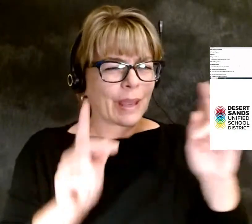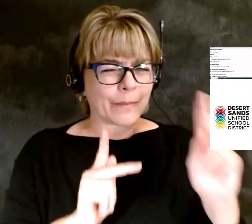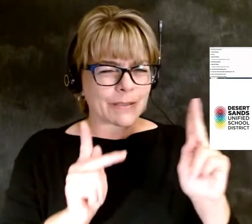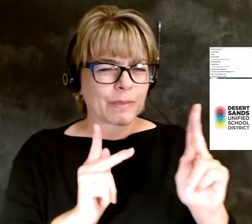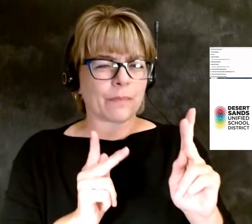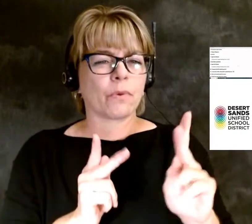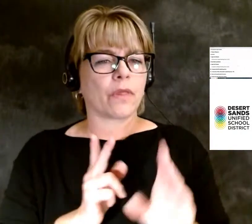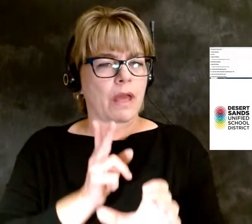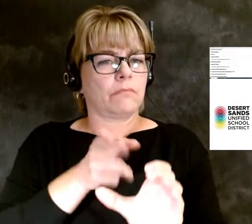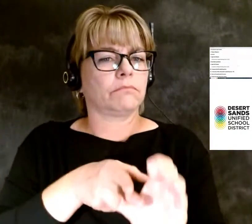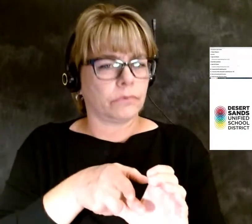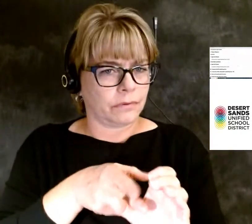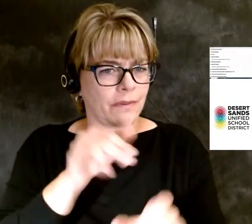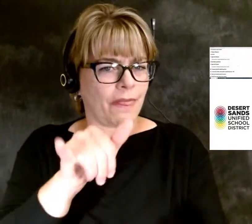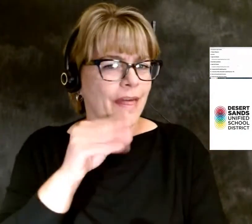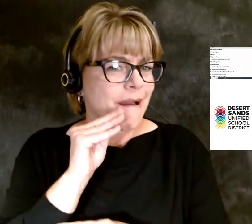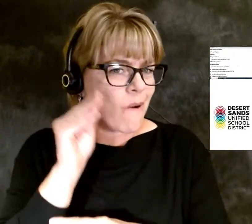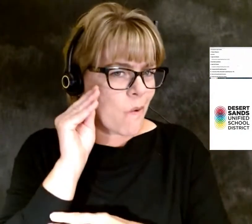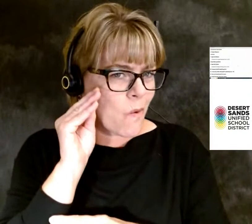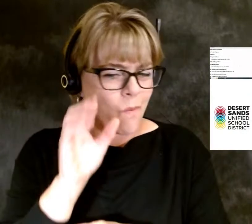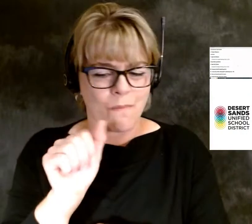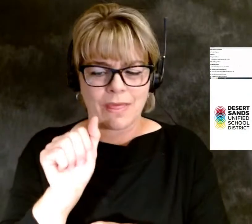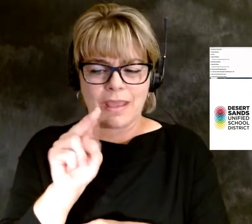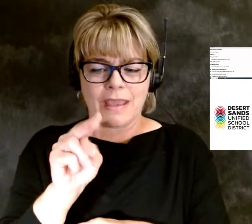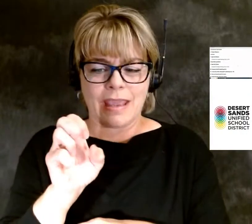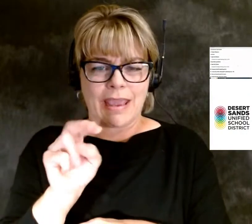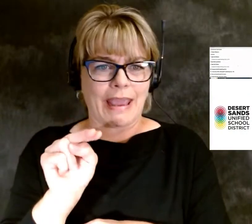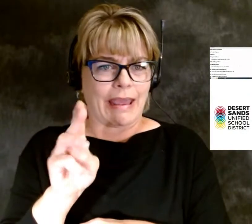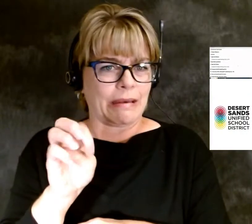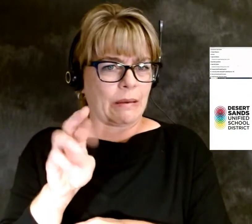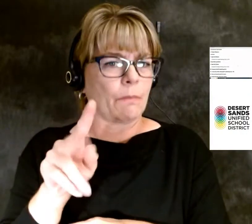home of the Annenbergs. Thank you.